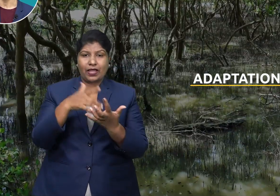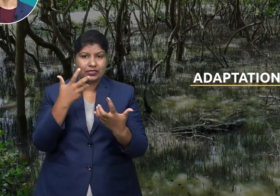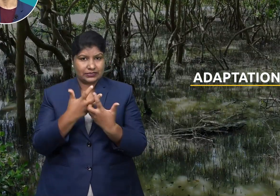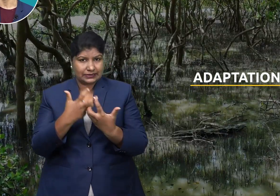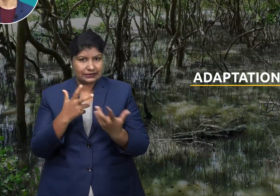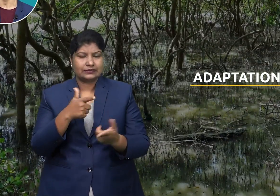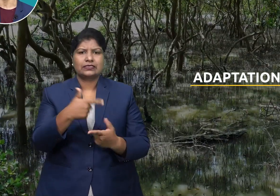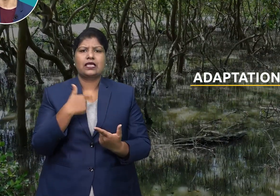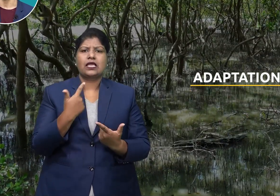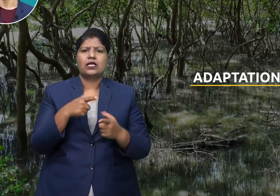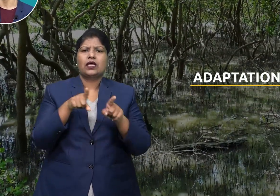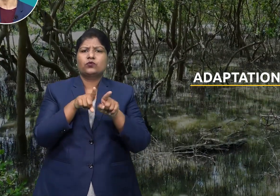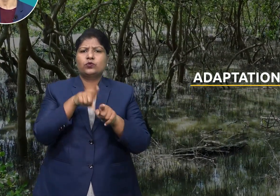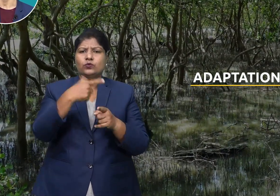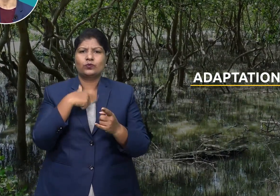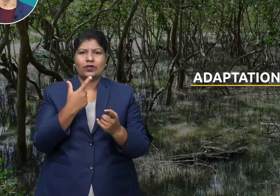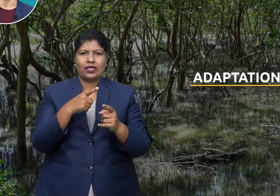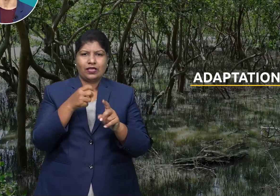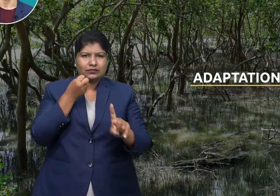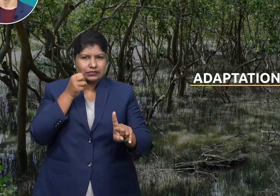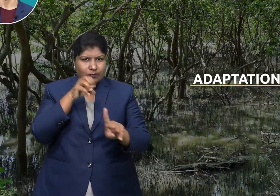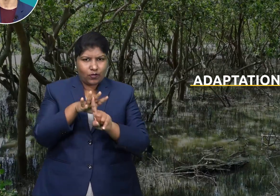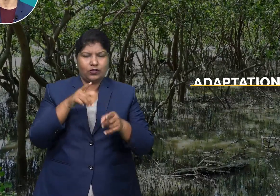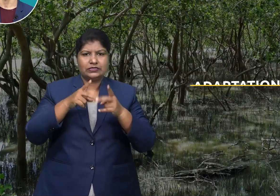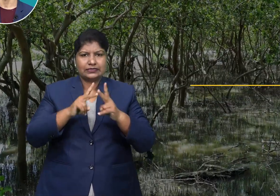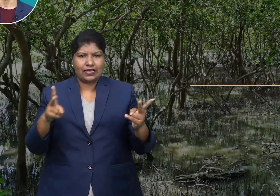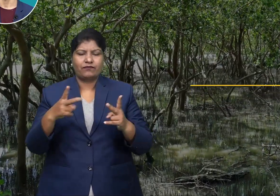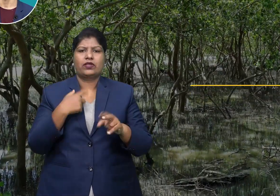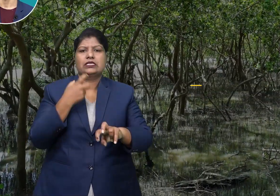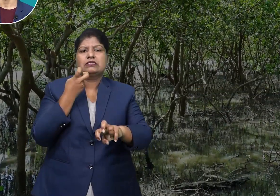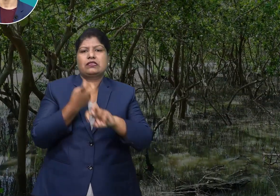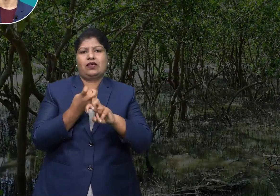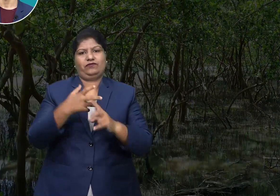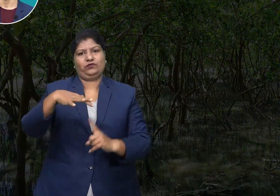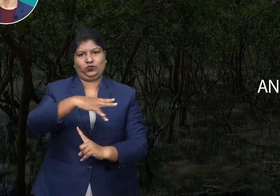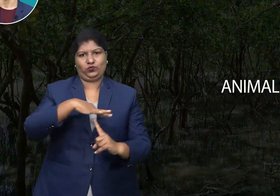Adaptations as a response to adverse situations.